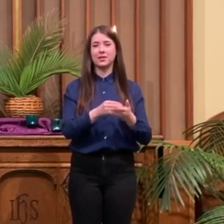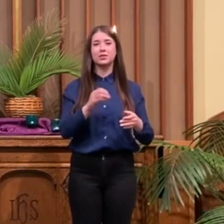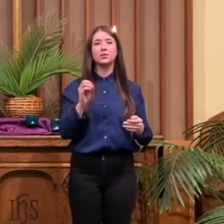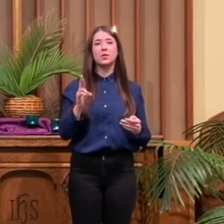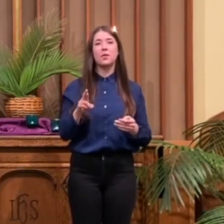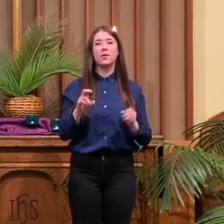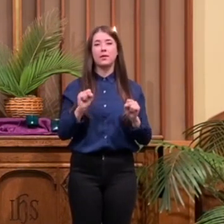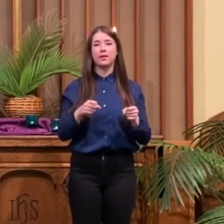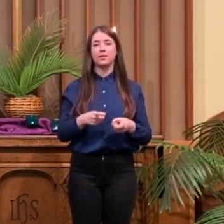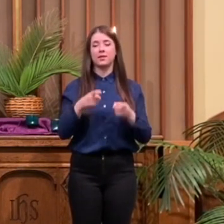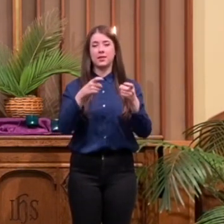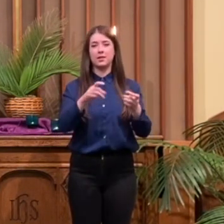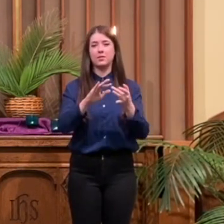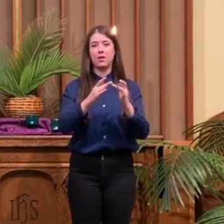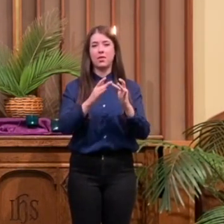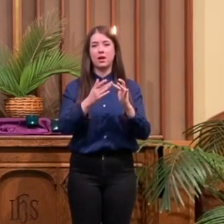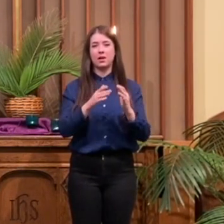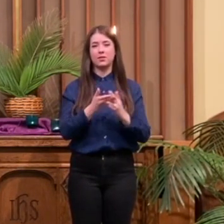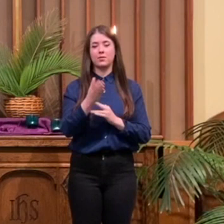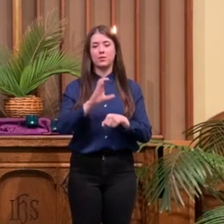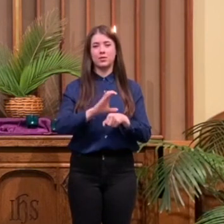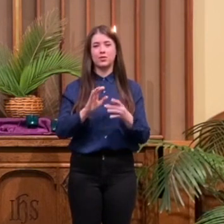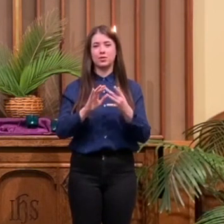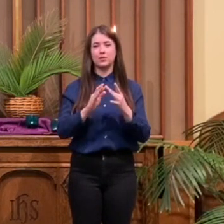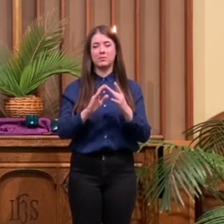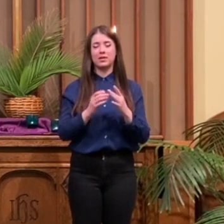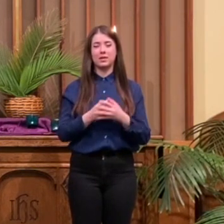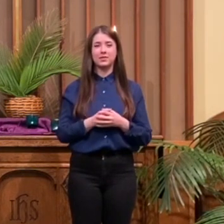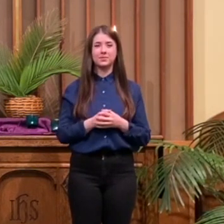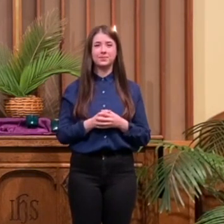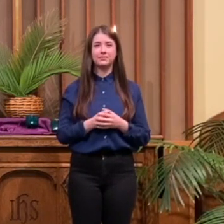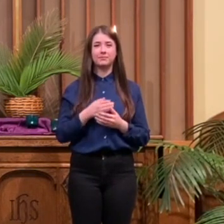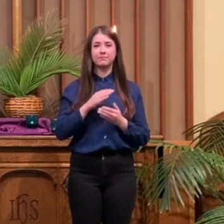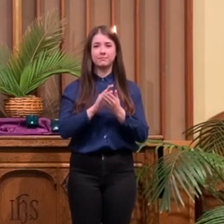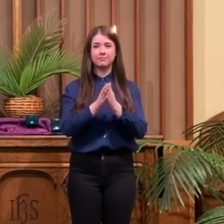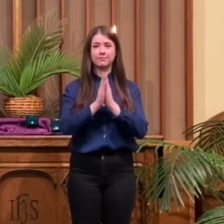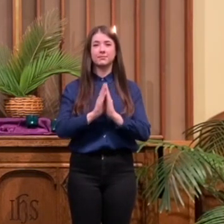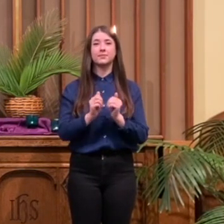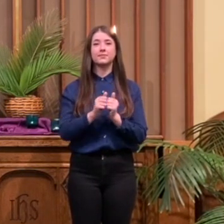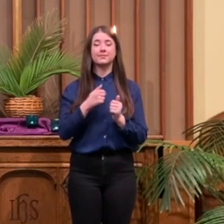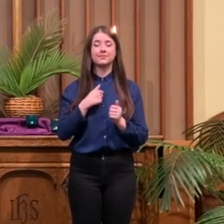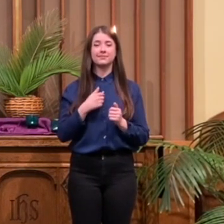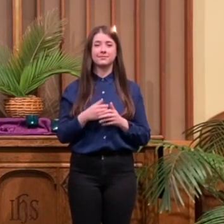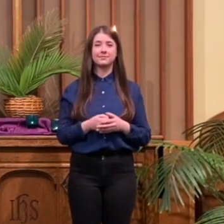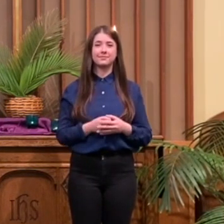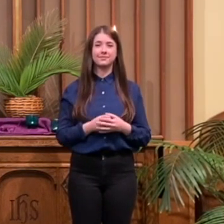you can give online through our church website. Pray with me.